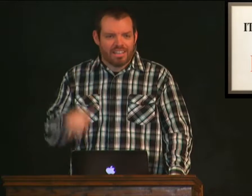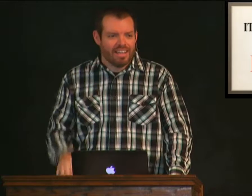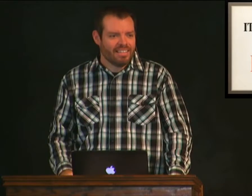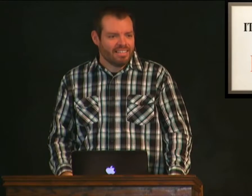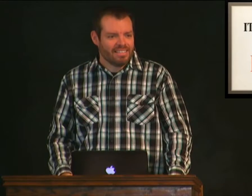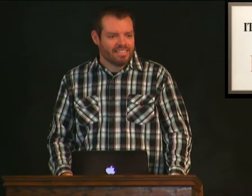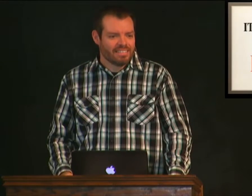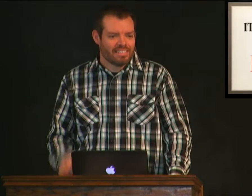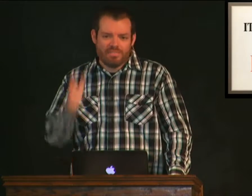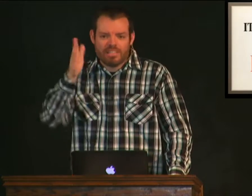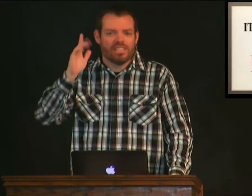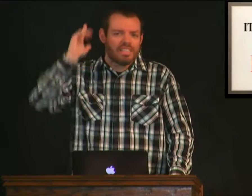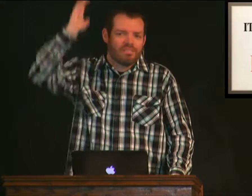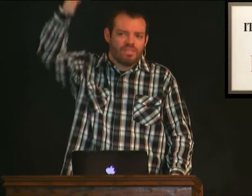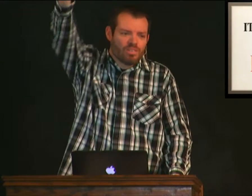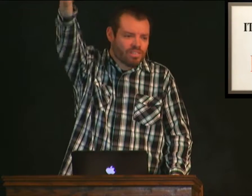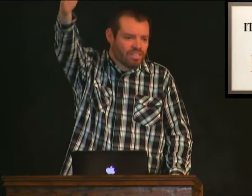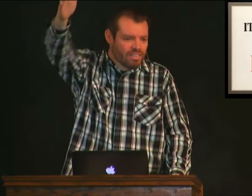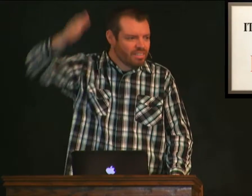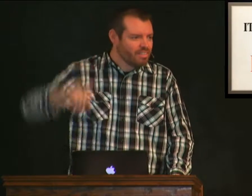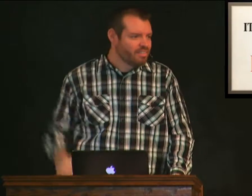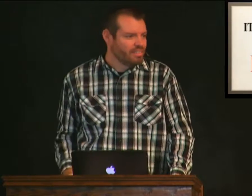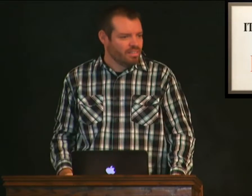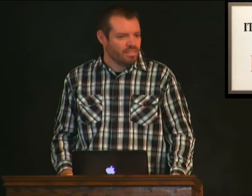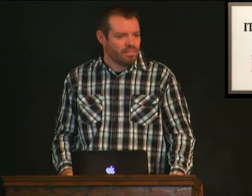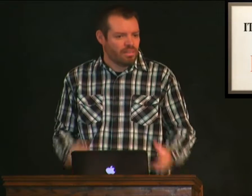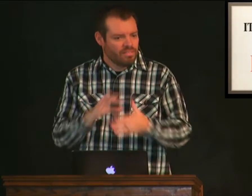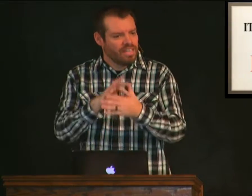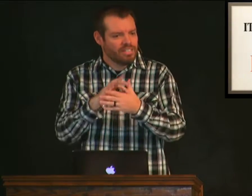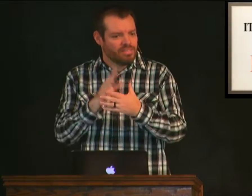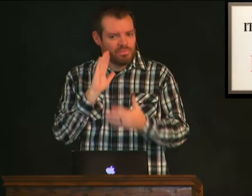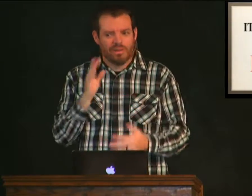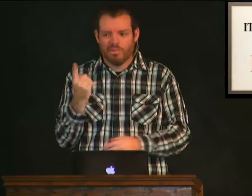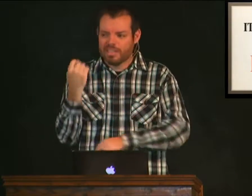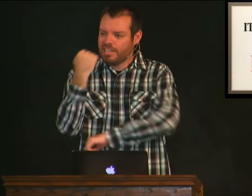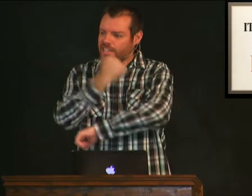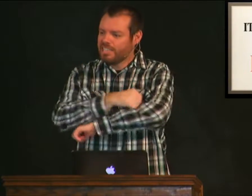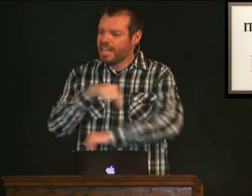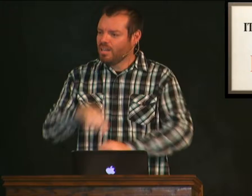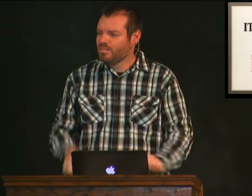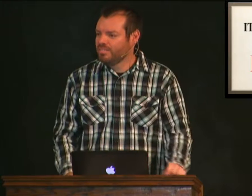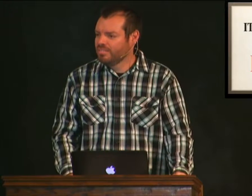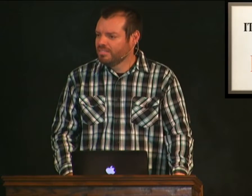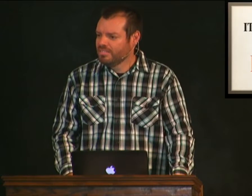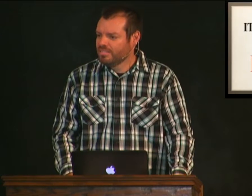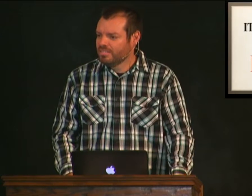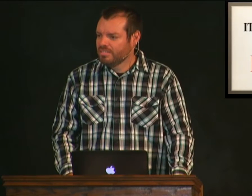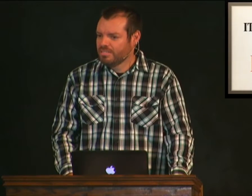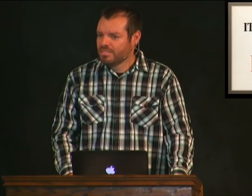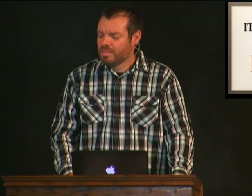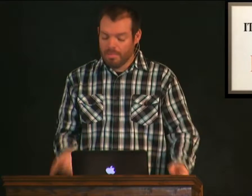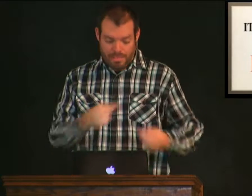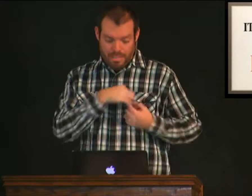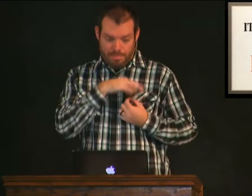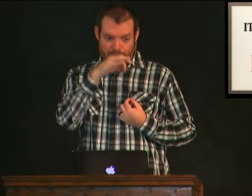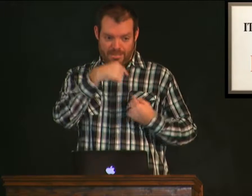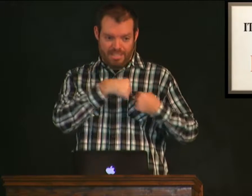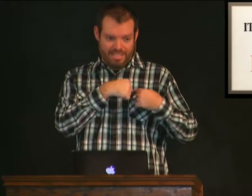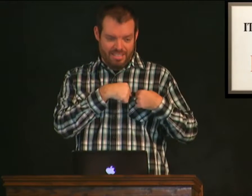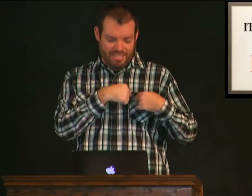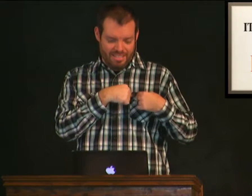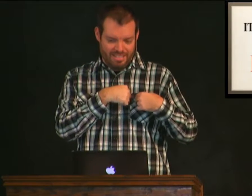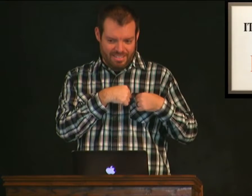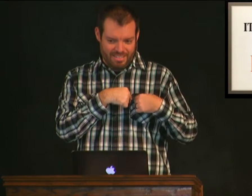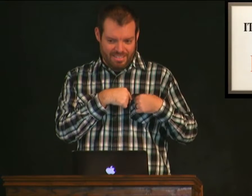Never thought of that. Because eventually in the future, my flesh will one day shut down. But the